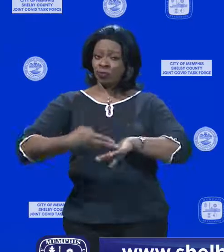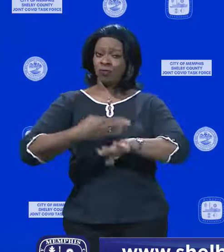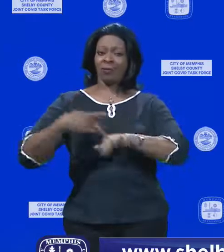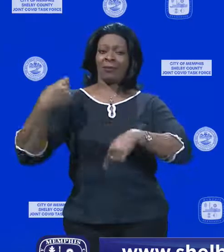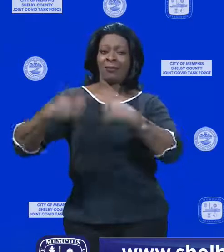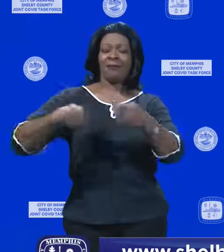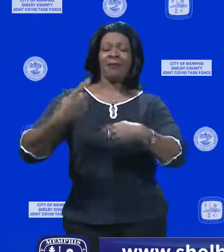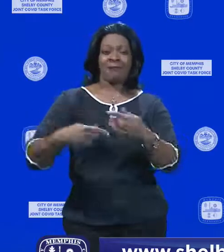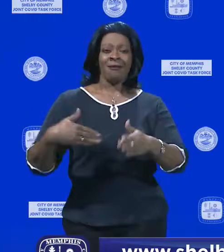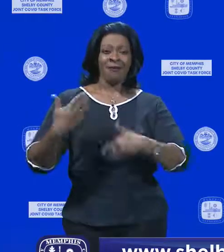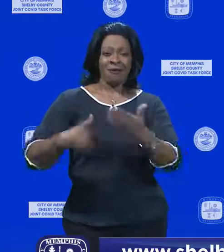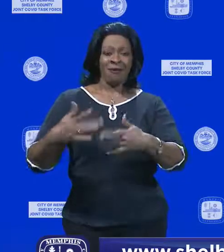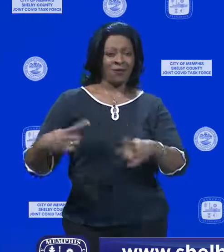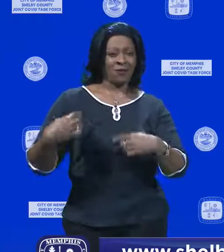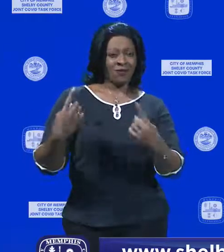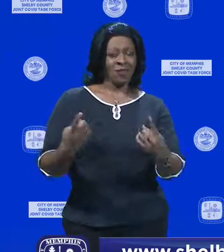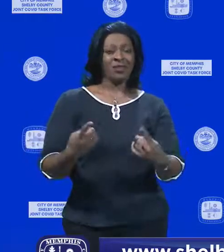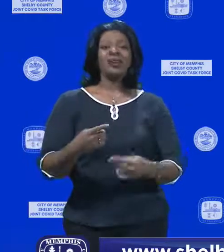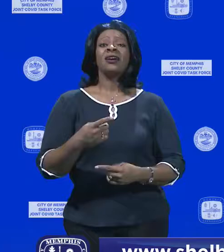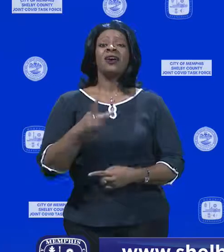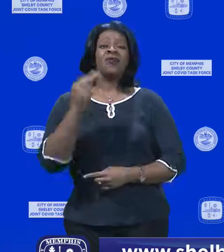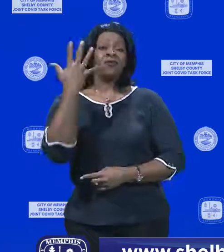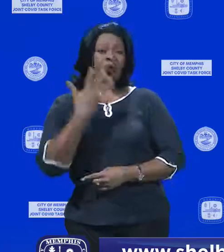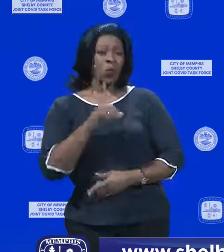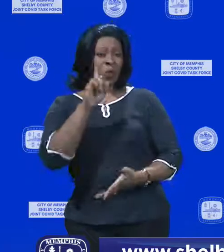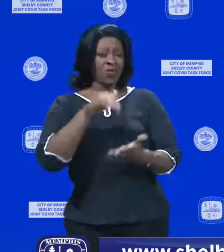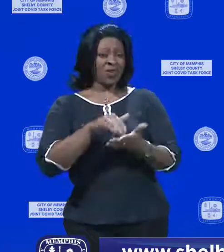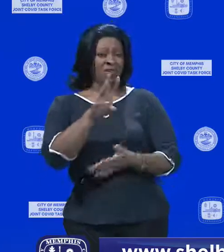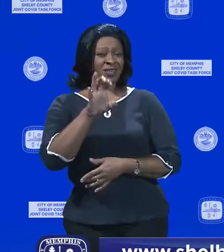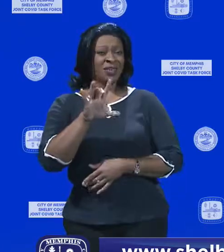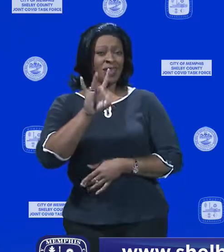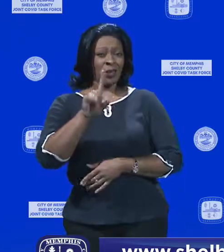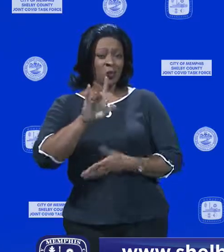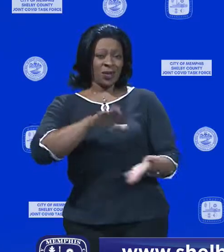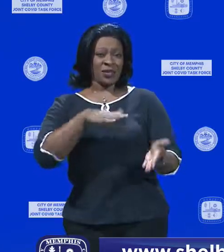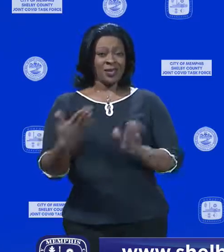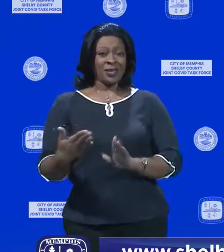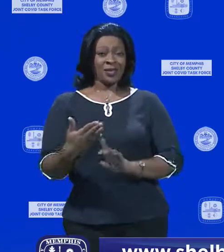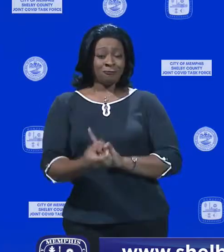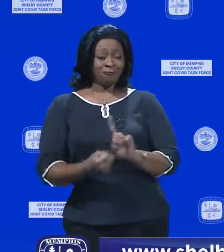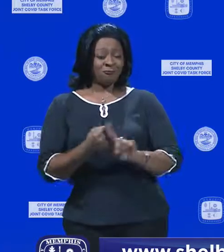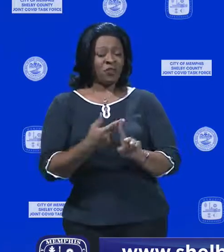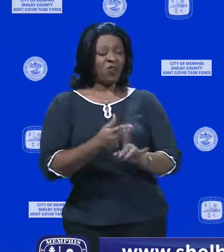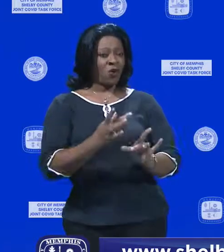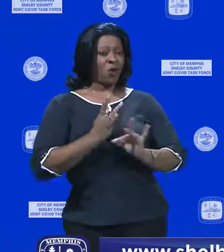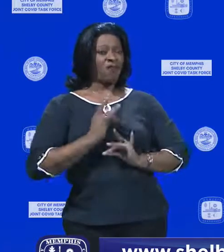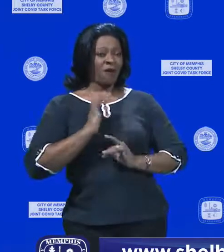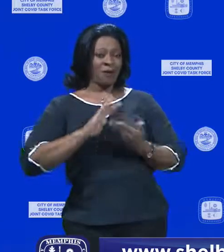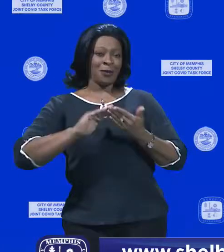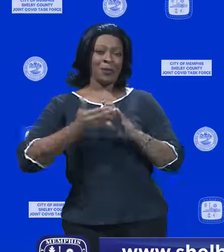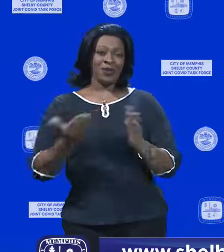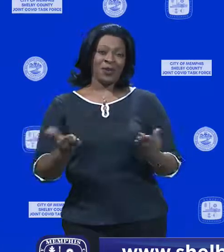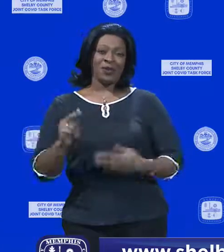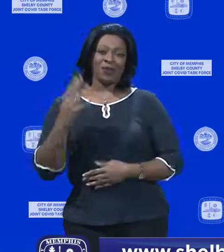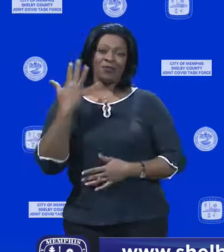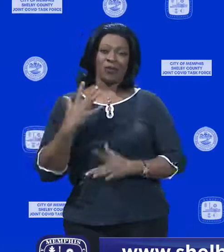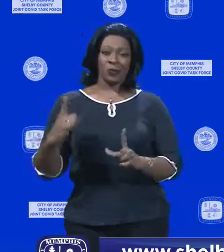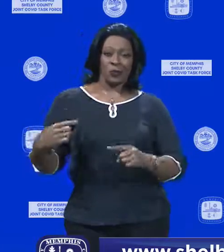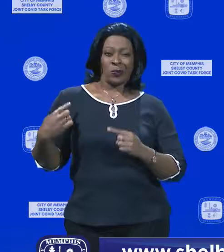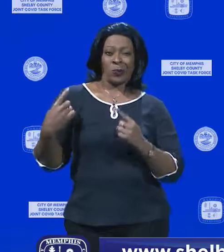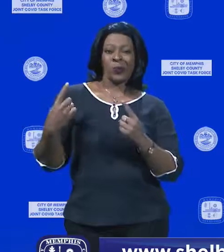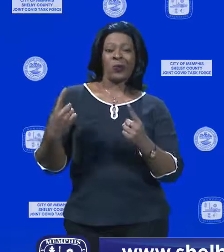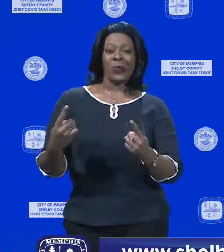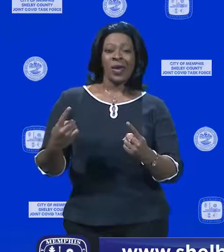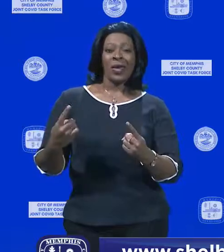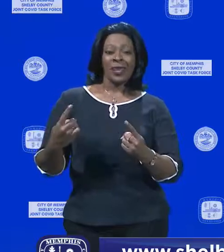Now, unfortunately, we have had 1,681 deaths from COVID disease in our community so far during the